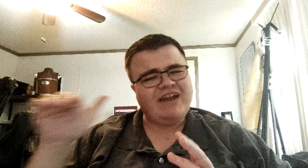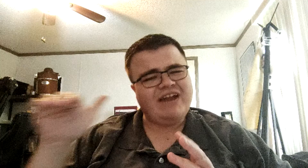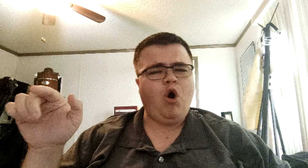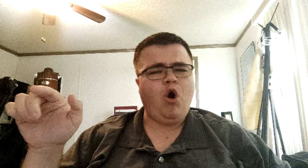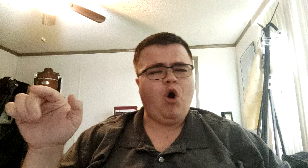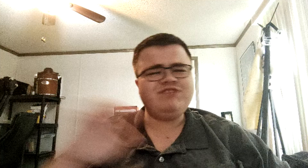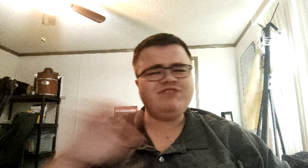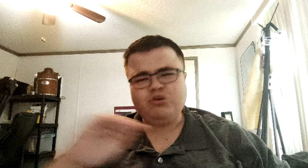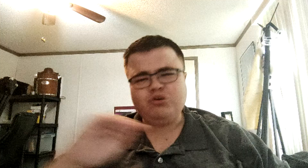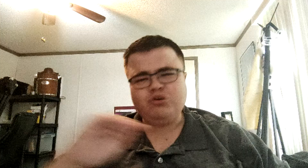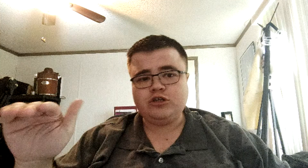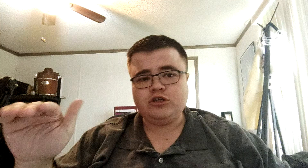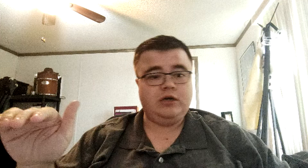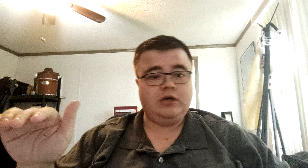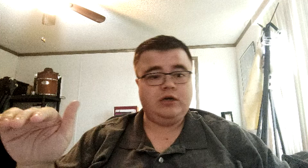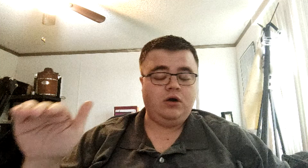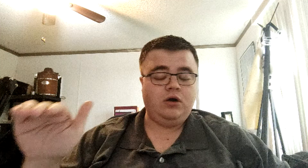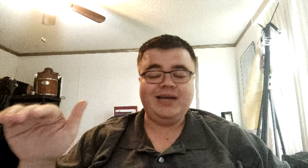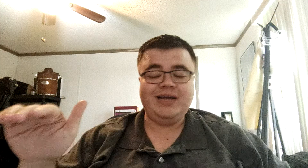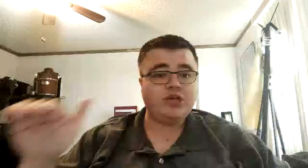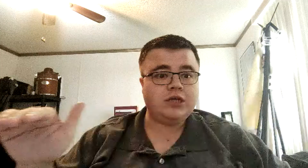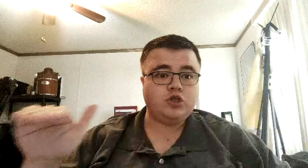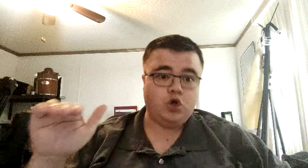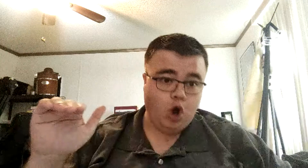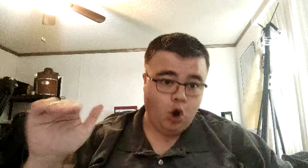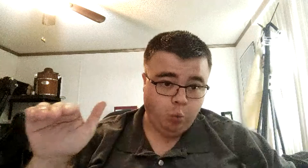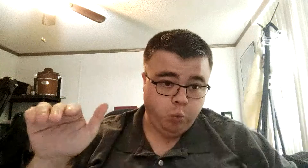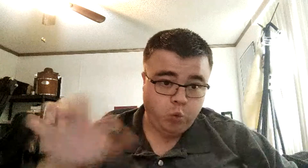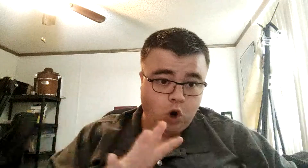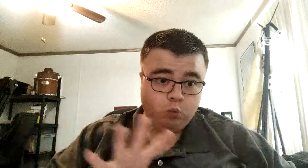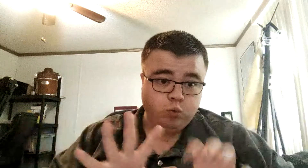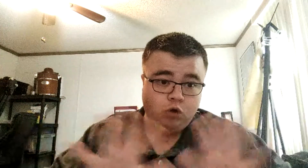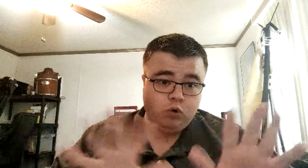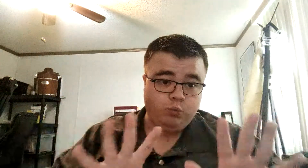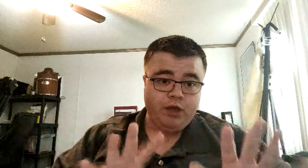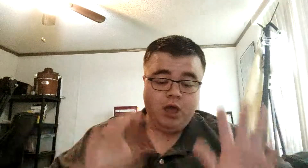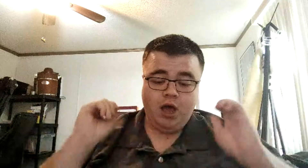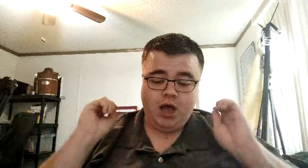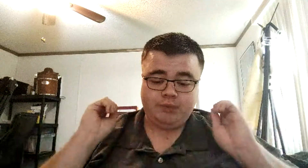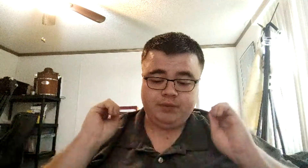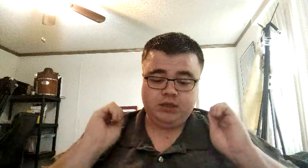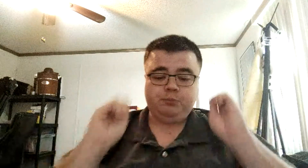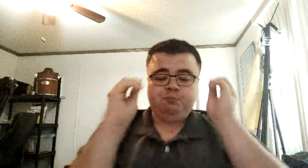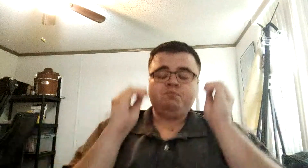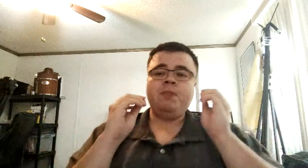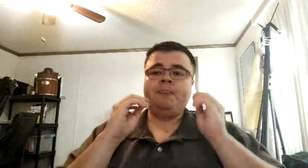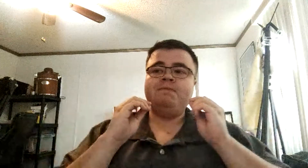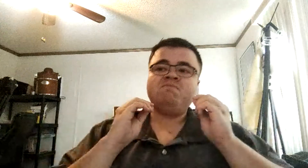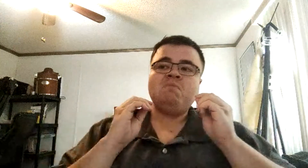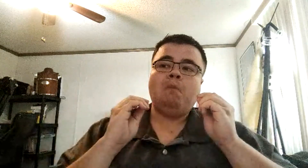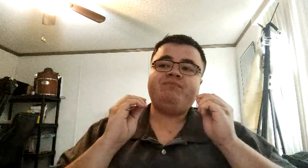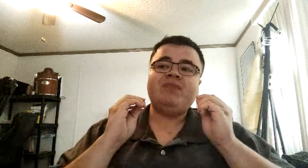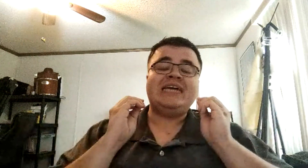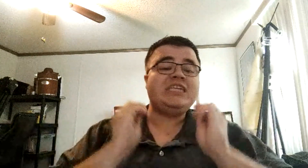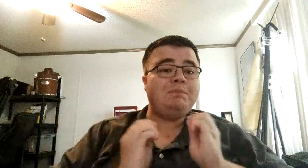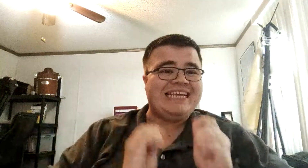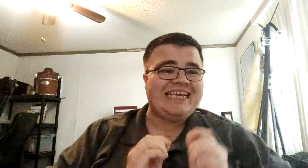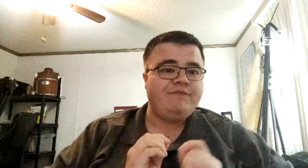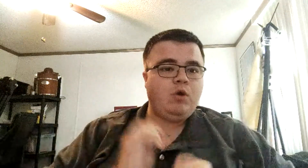direct fall straight to it. Eugenics, no. I mean, his belief